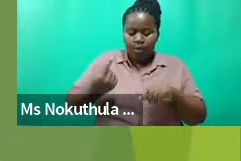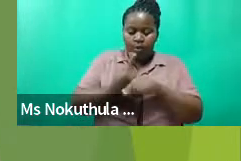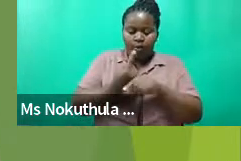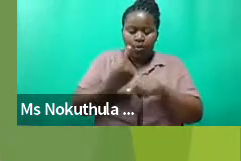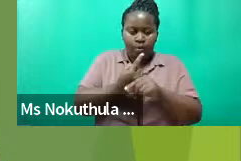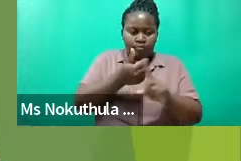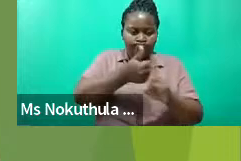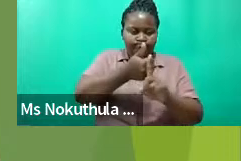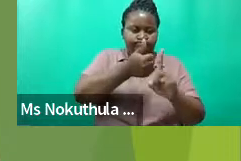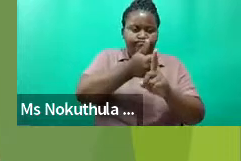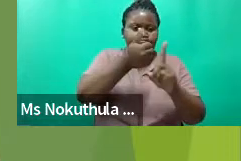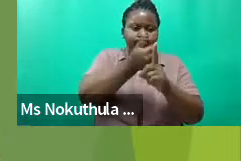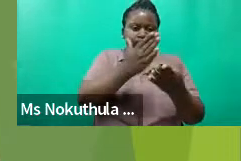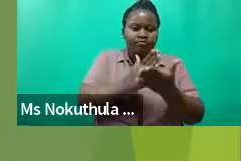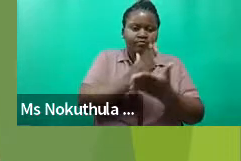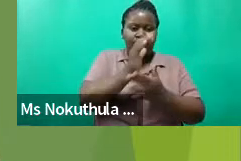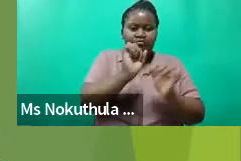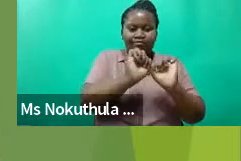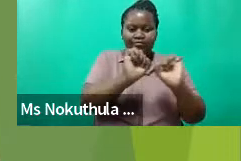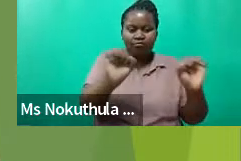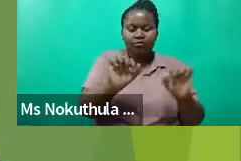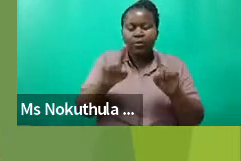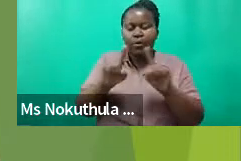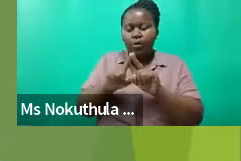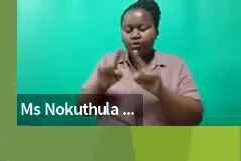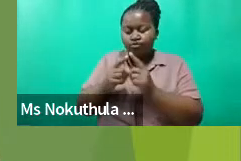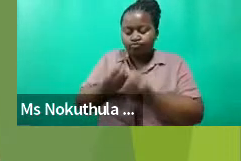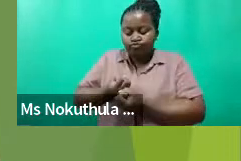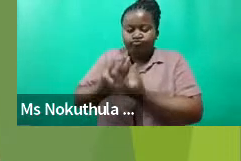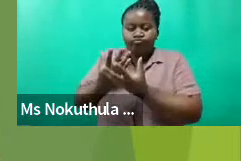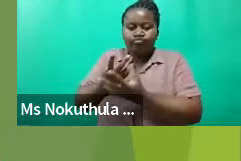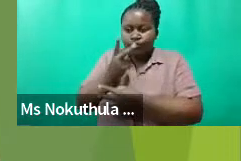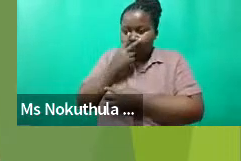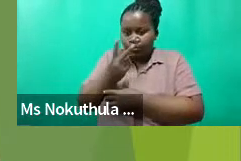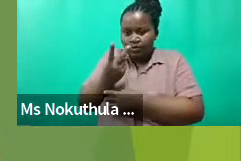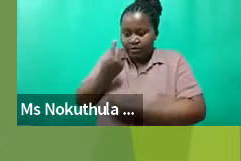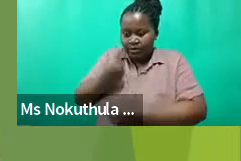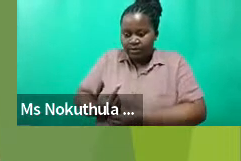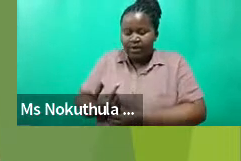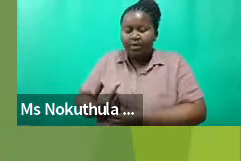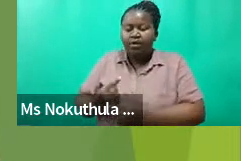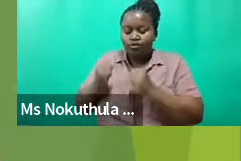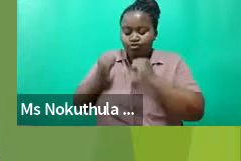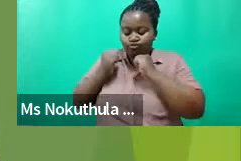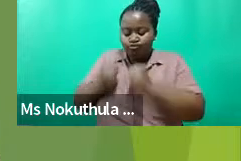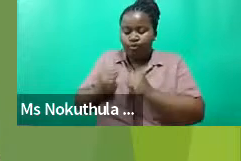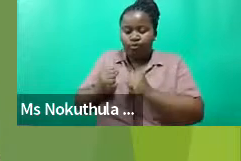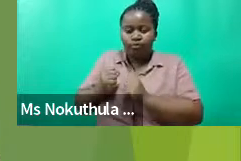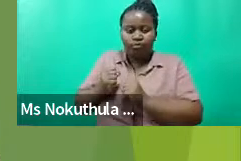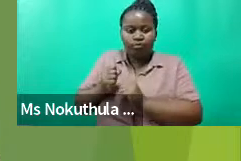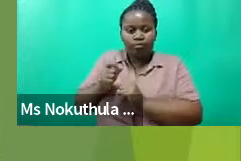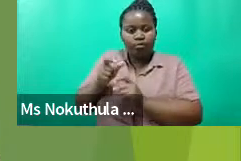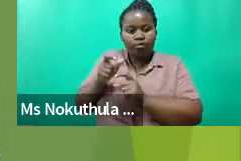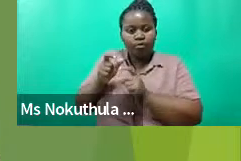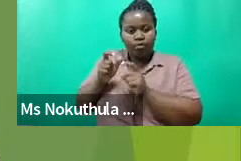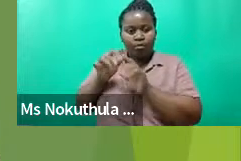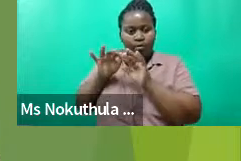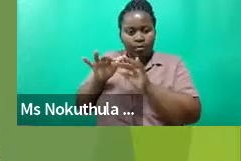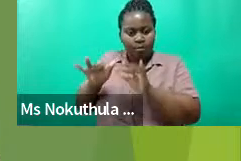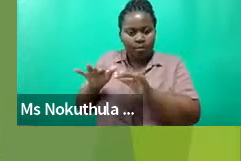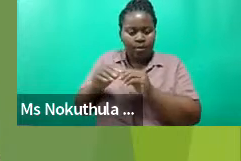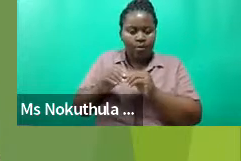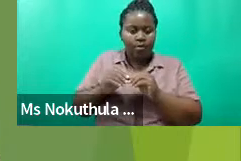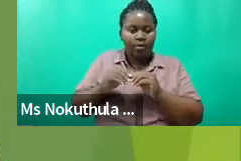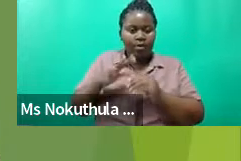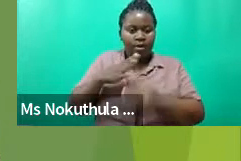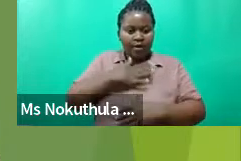rights. They also expressed that they view themselves as very strong-willed human beings. The feelings of women living